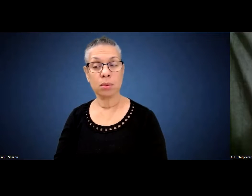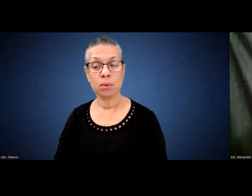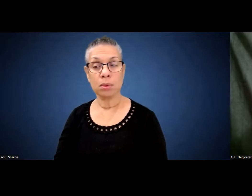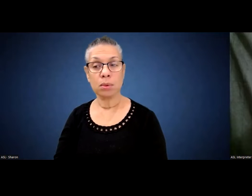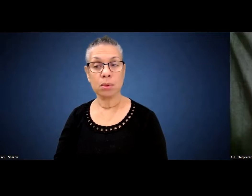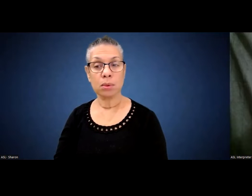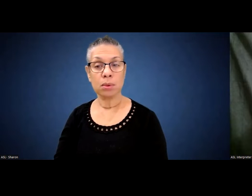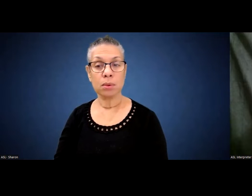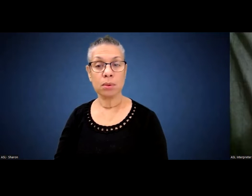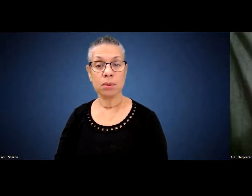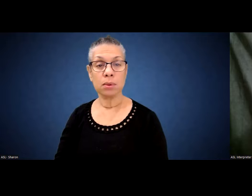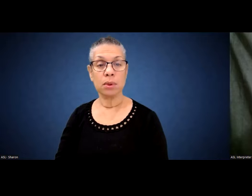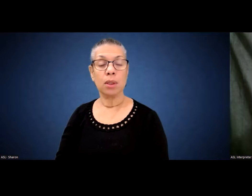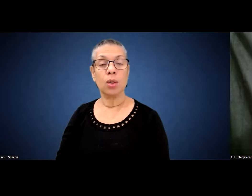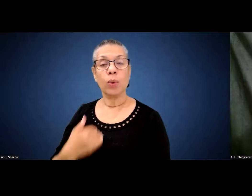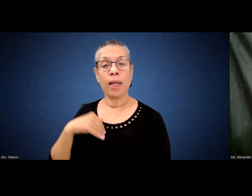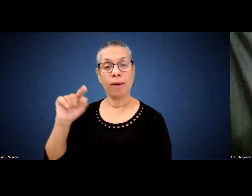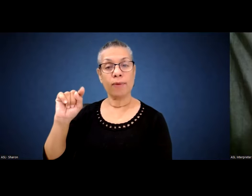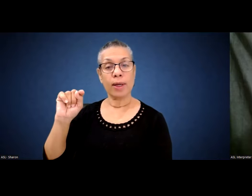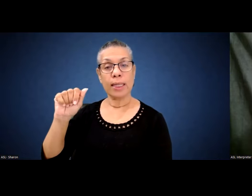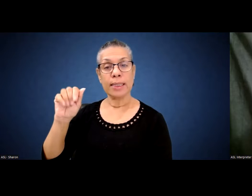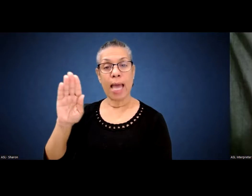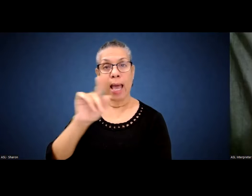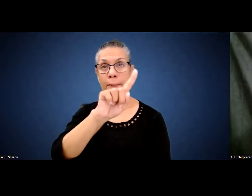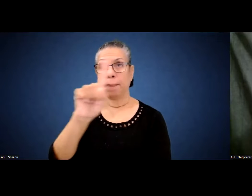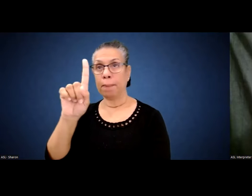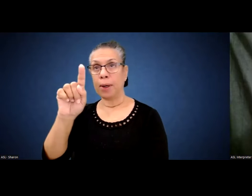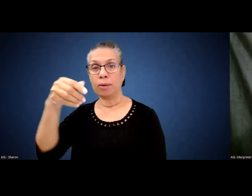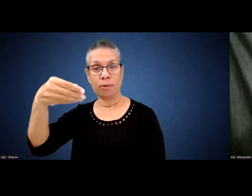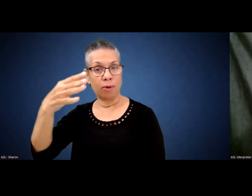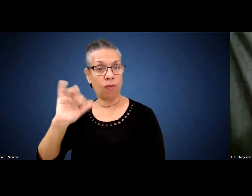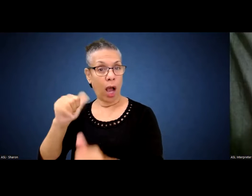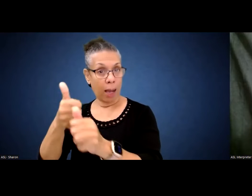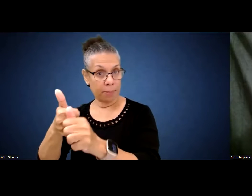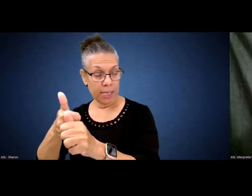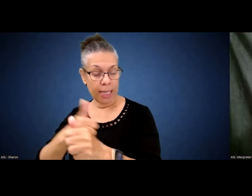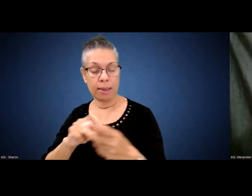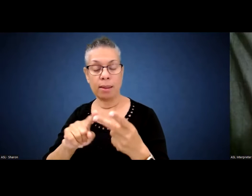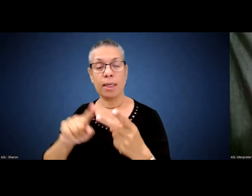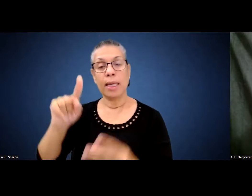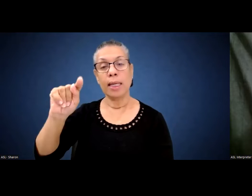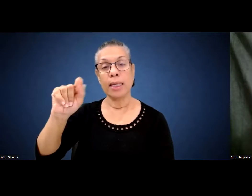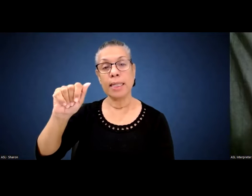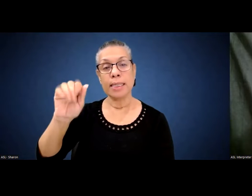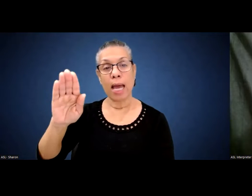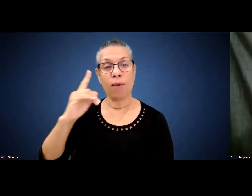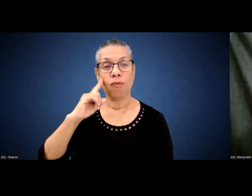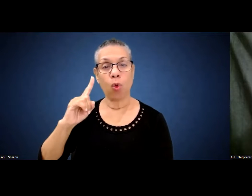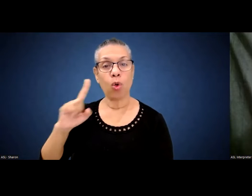And there is a tab for the update, and there is a tab for the